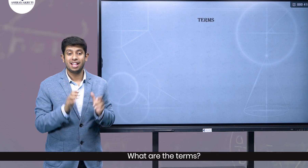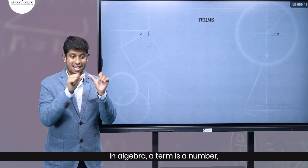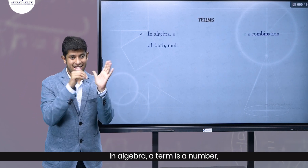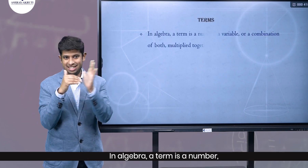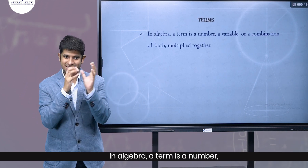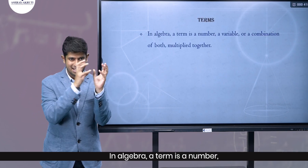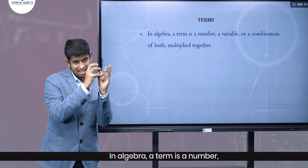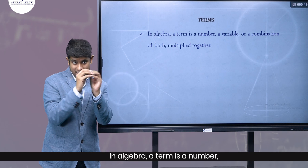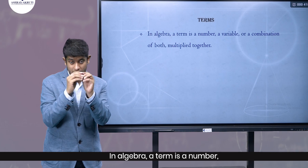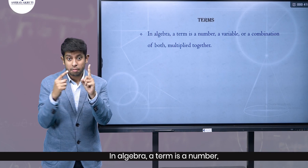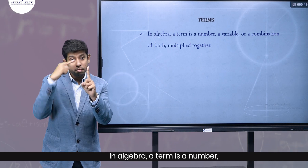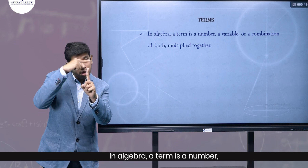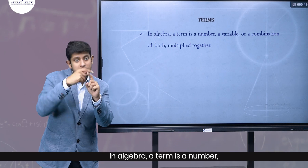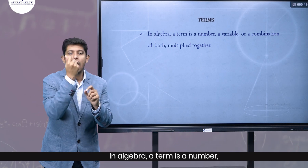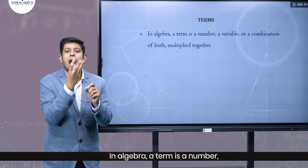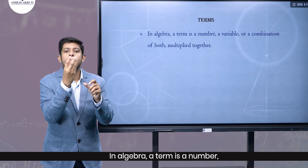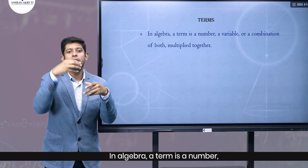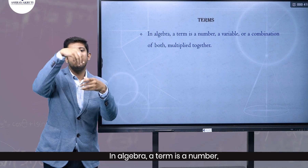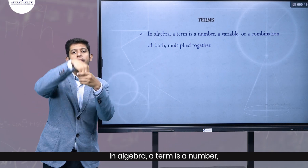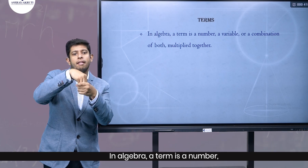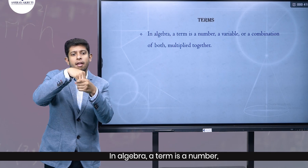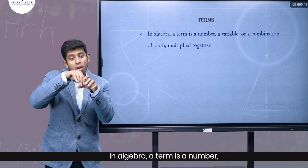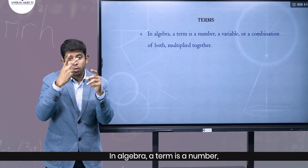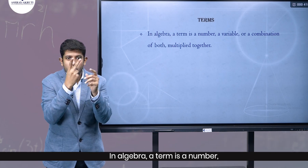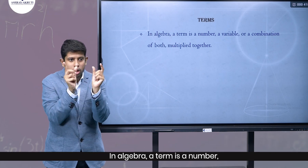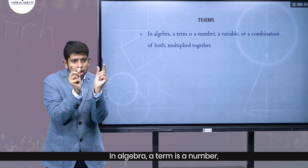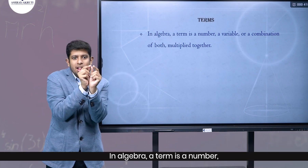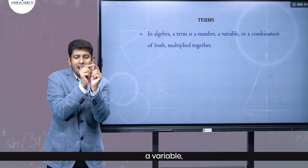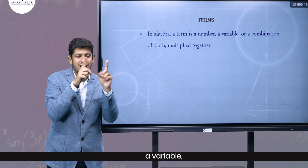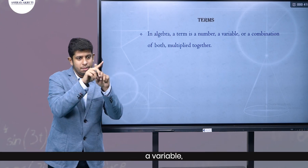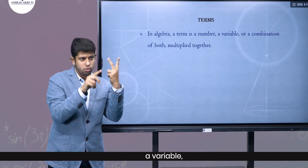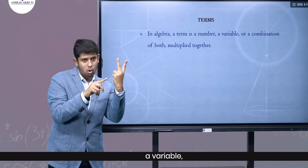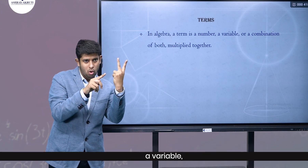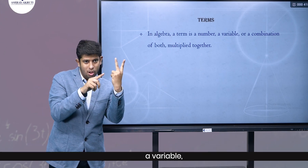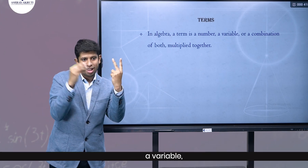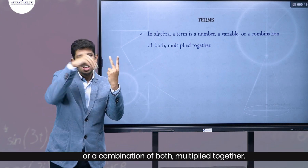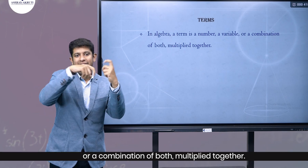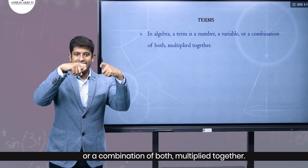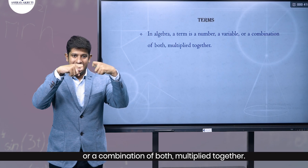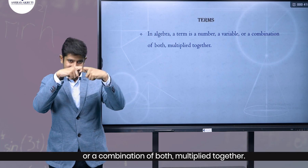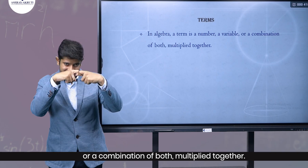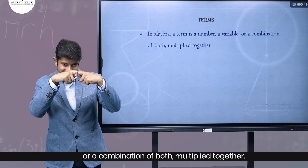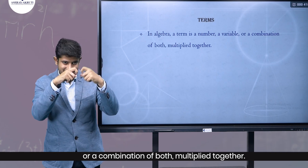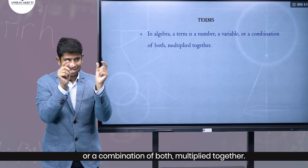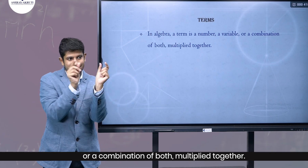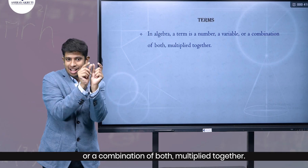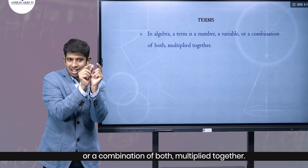In algebra, a term is a number, a variable, or a combination of